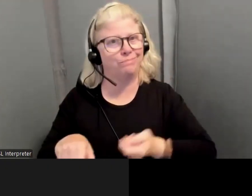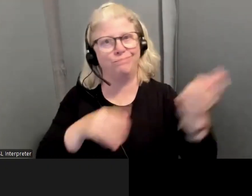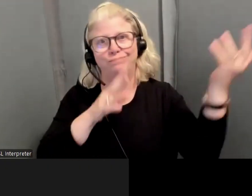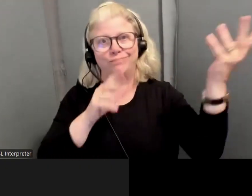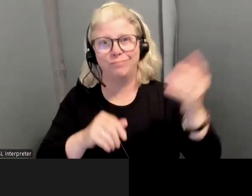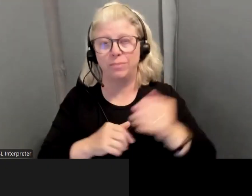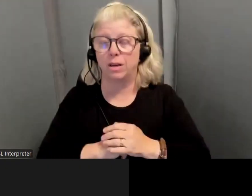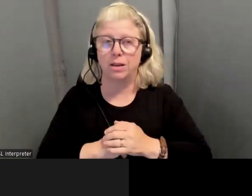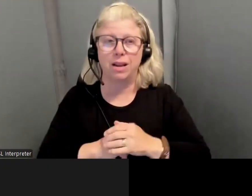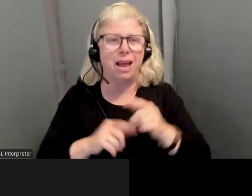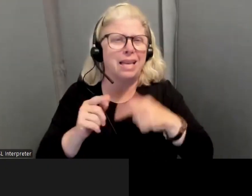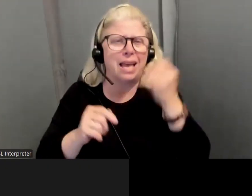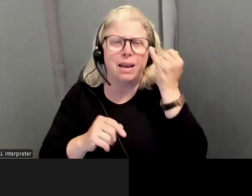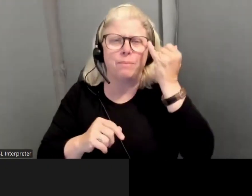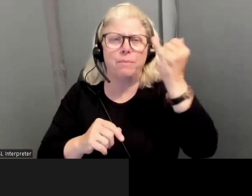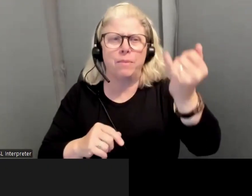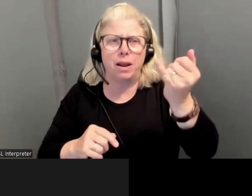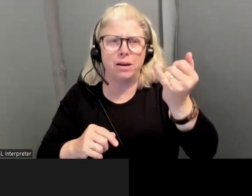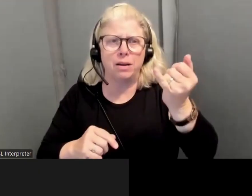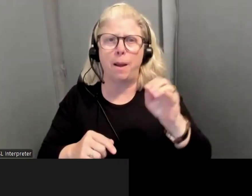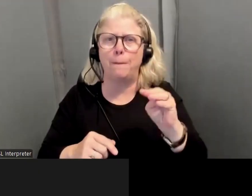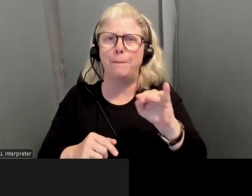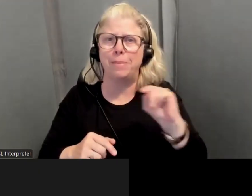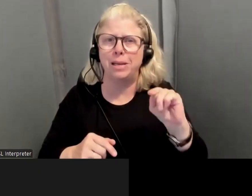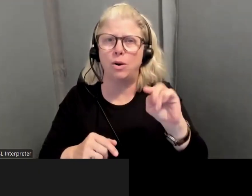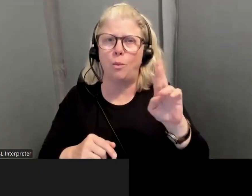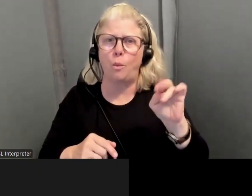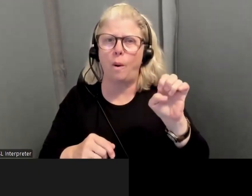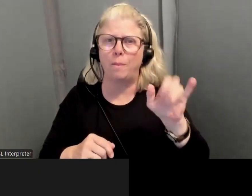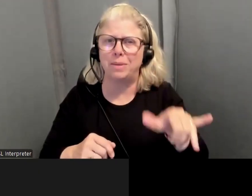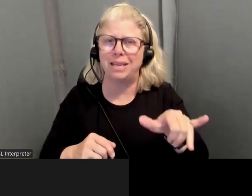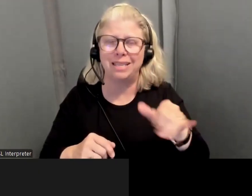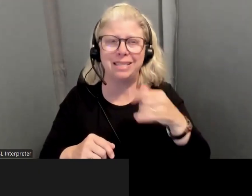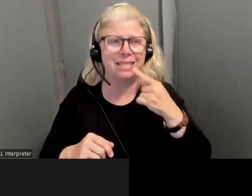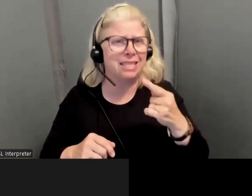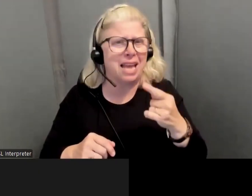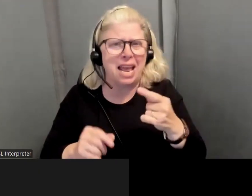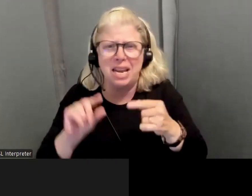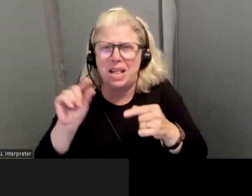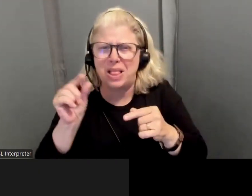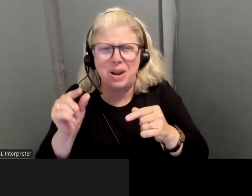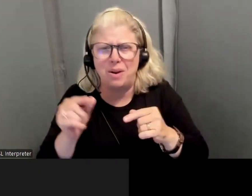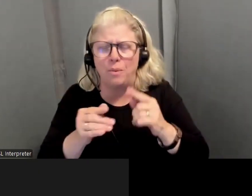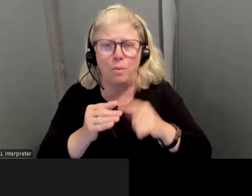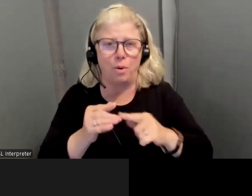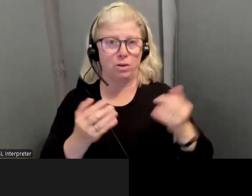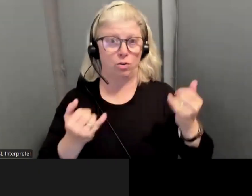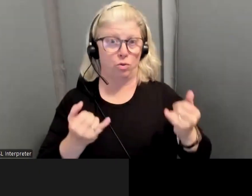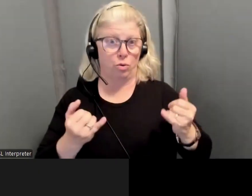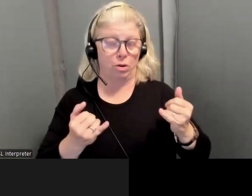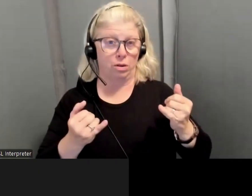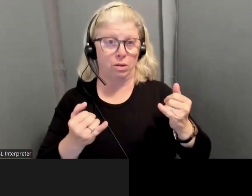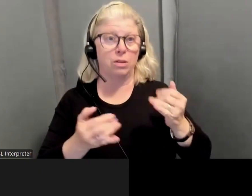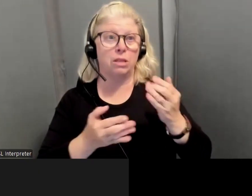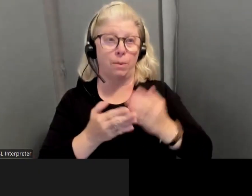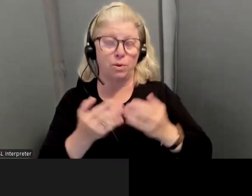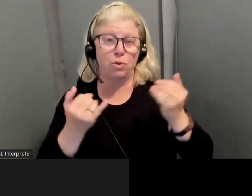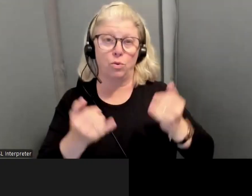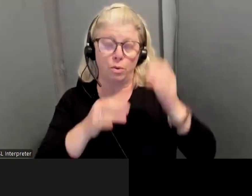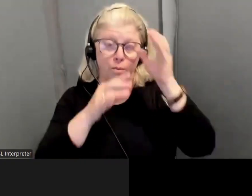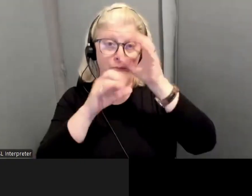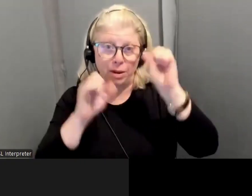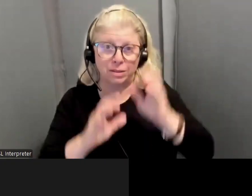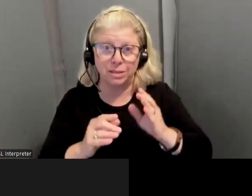I cannot imagine Mitt Romney saying a fraction of what the current some of the current politicians are